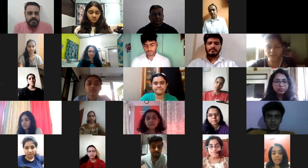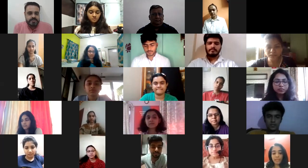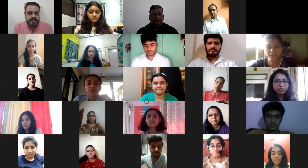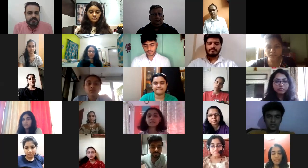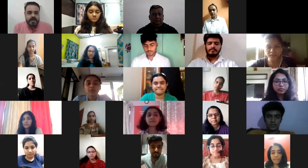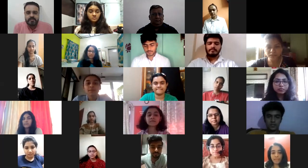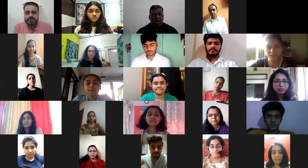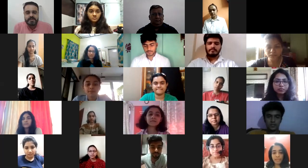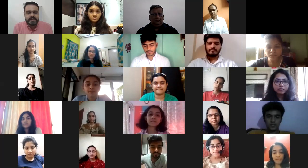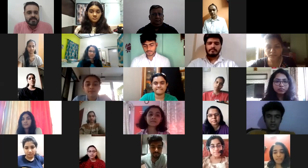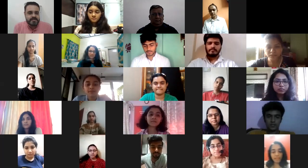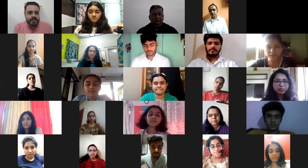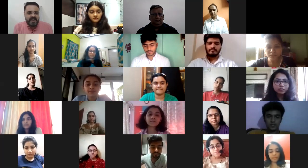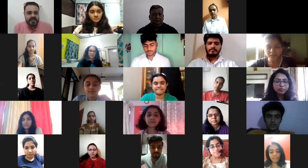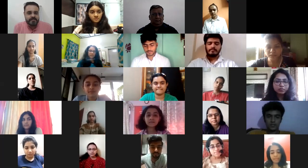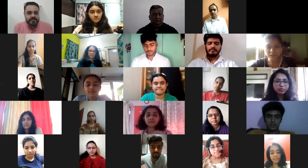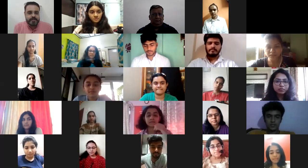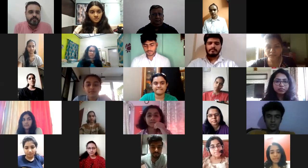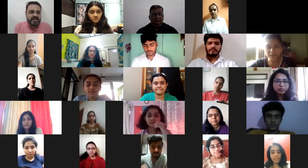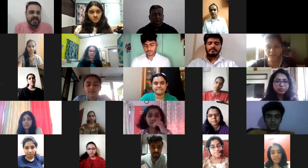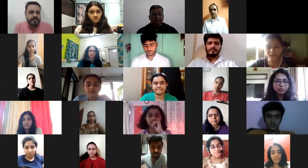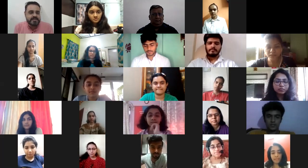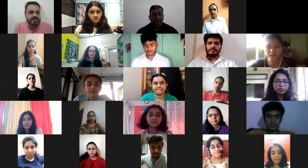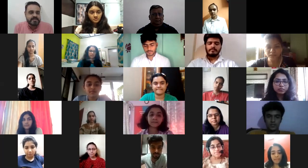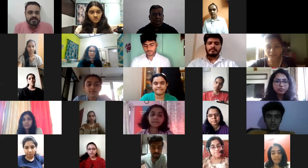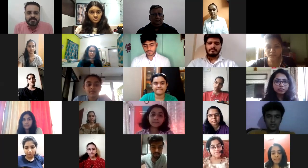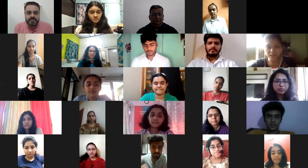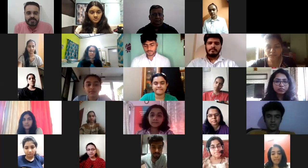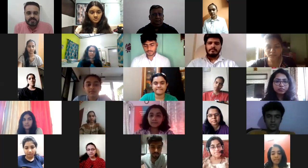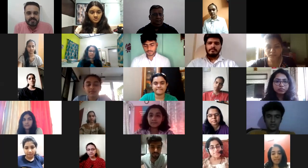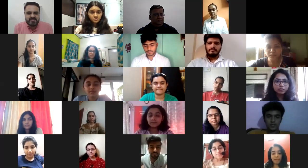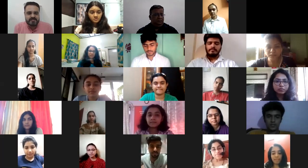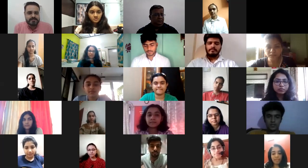share some kind of an experience that you had that you felt helpless in a certain situation?